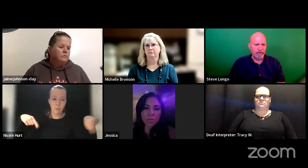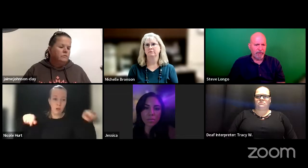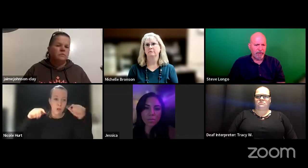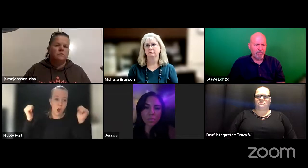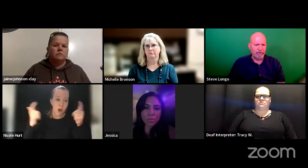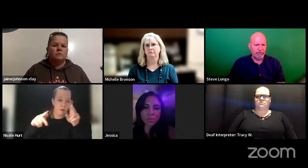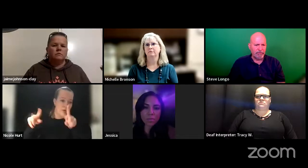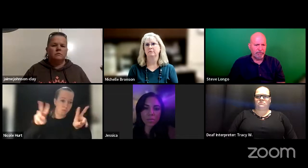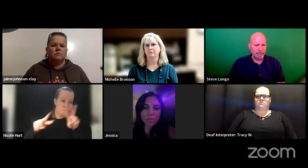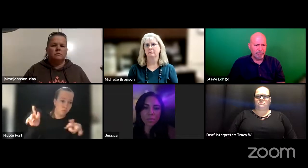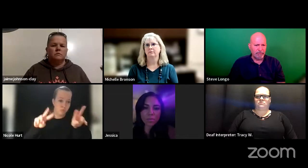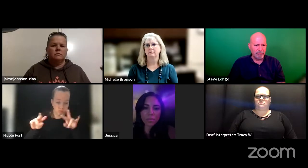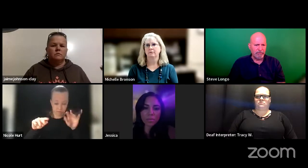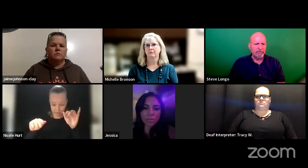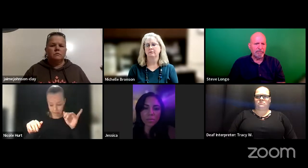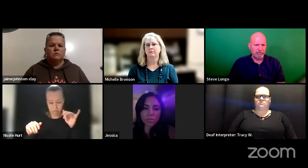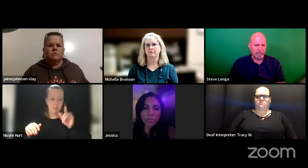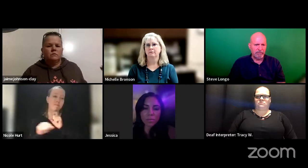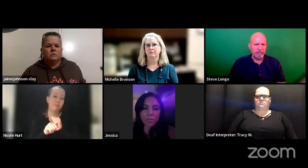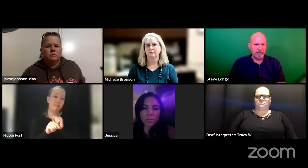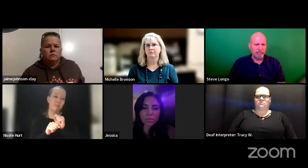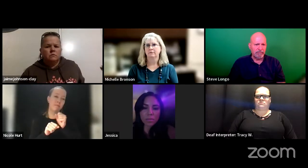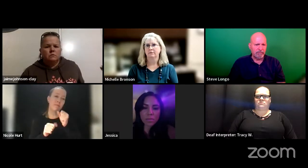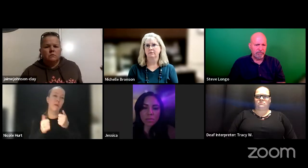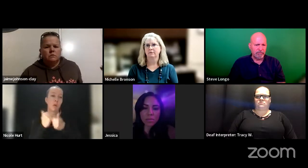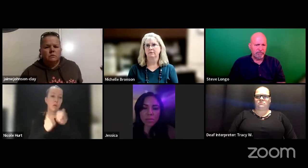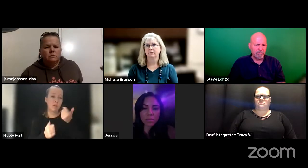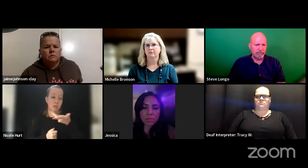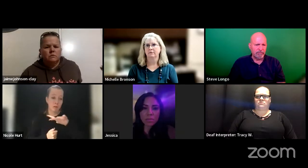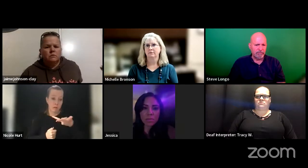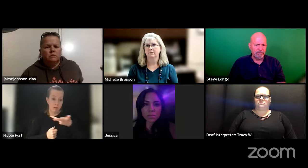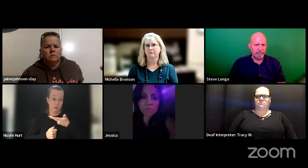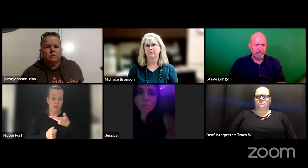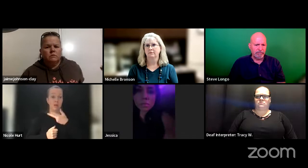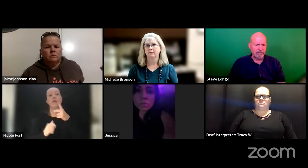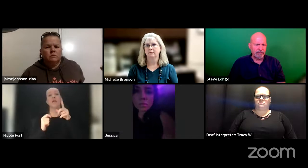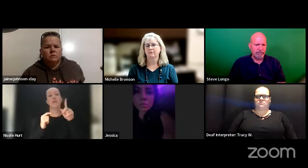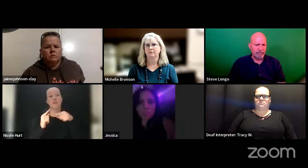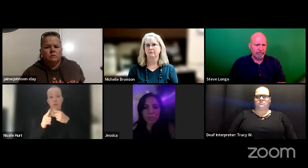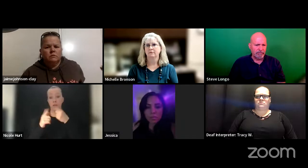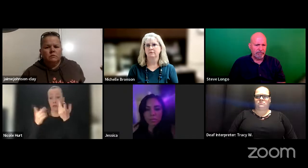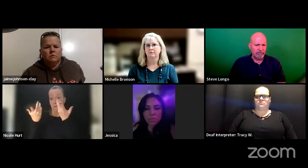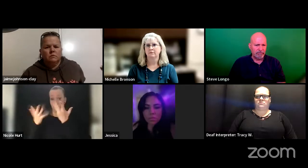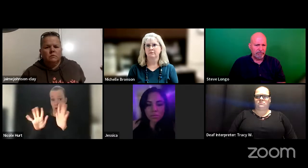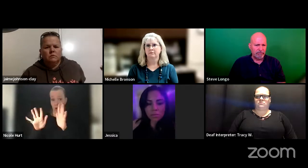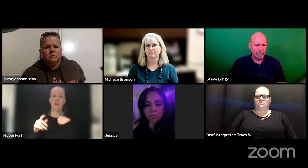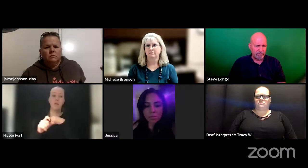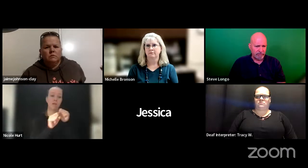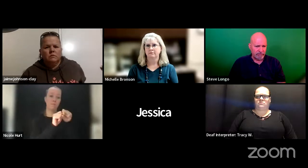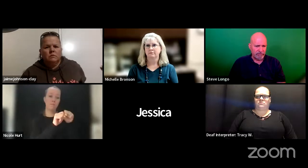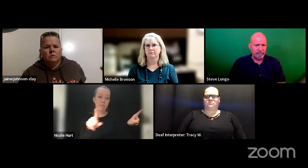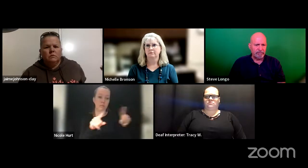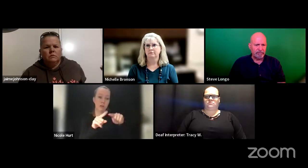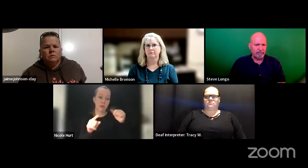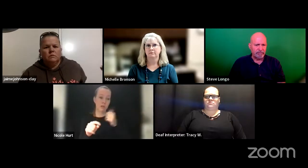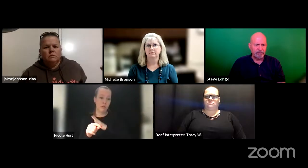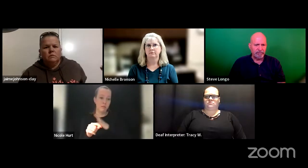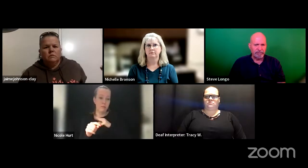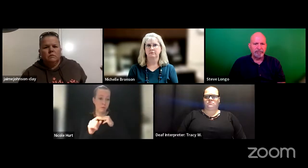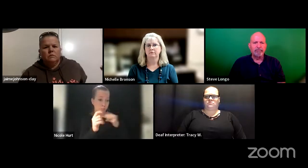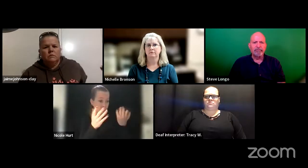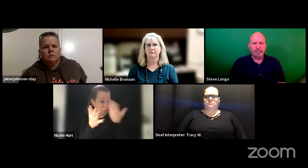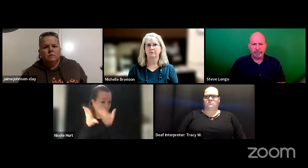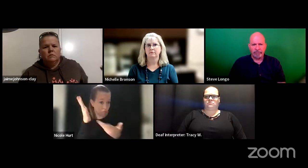file. Documents that we have, things that we are doing that are indeed a work in process. Once that